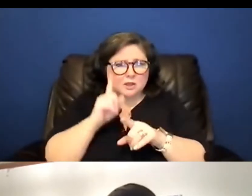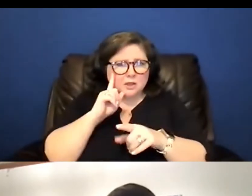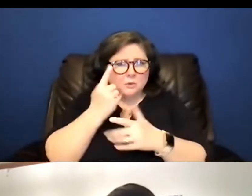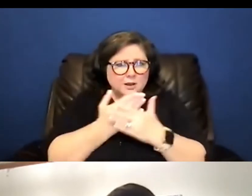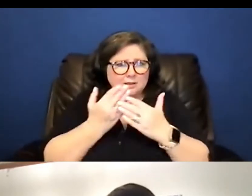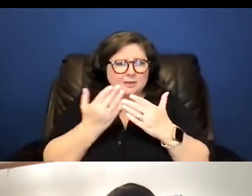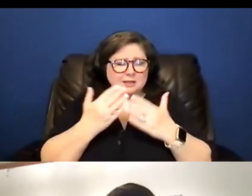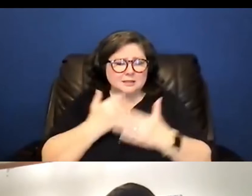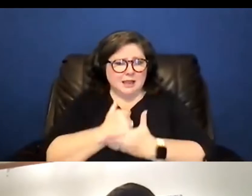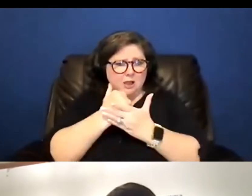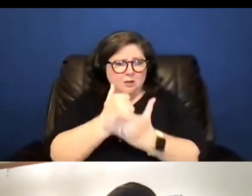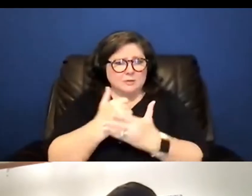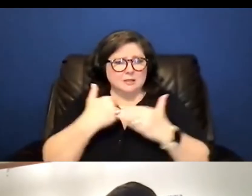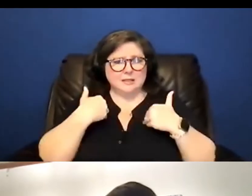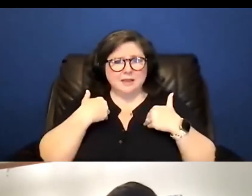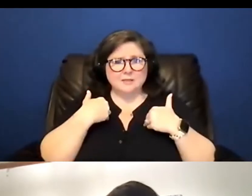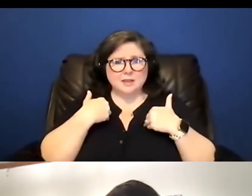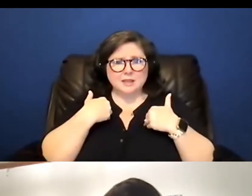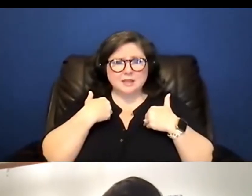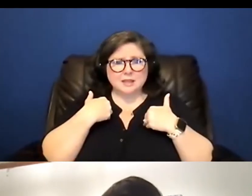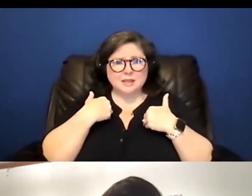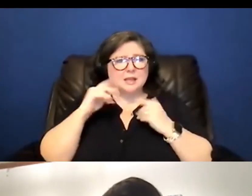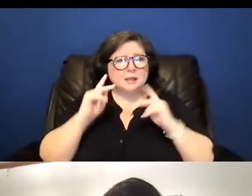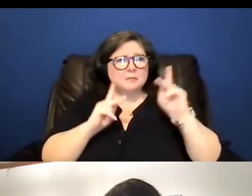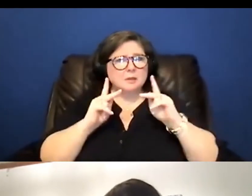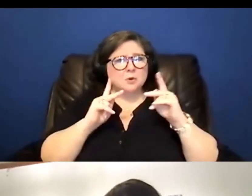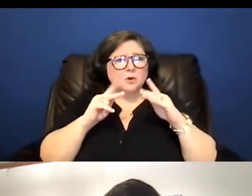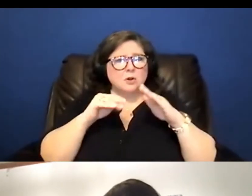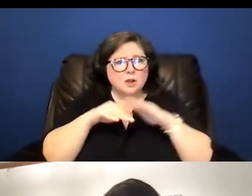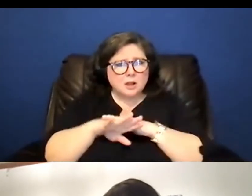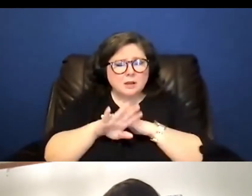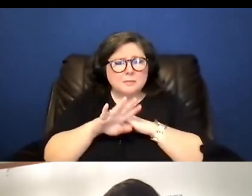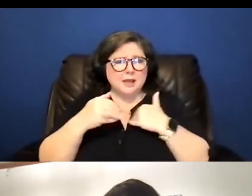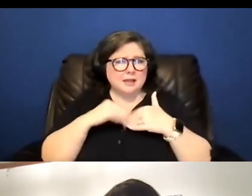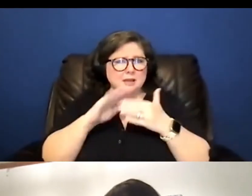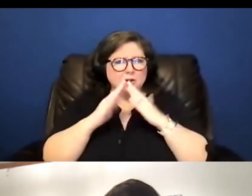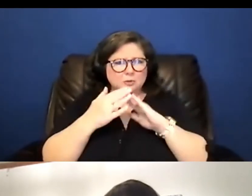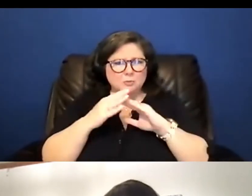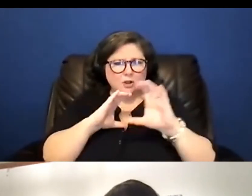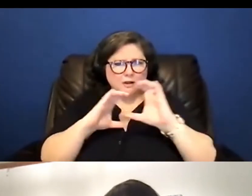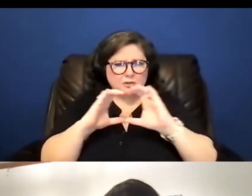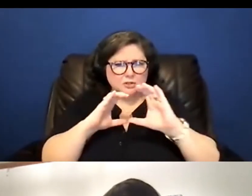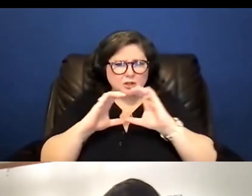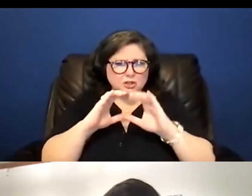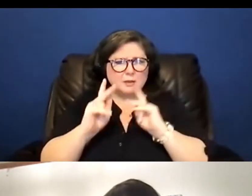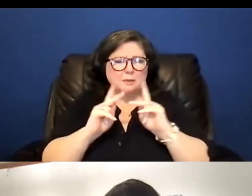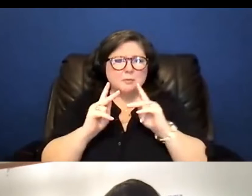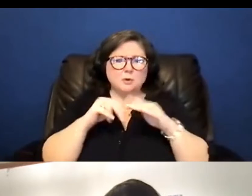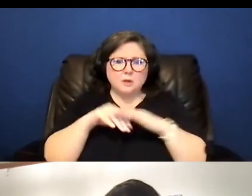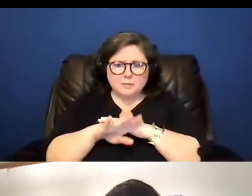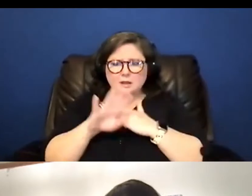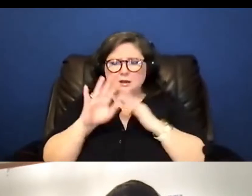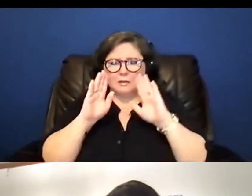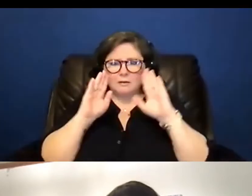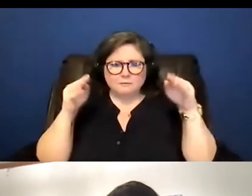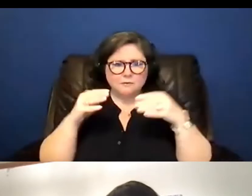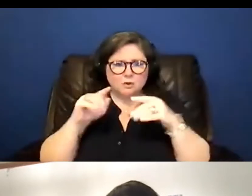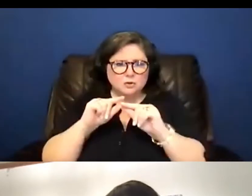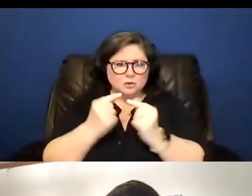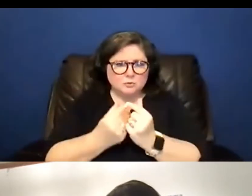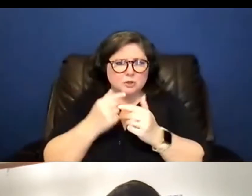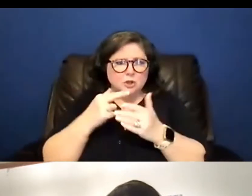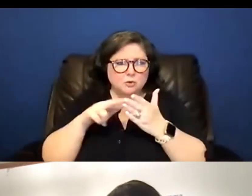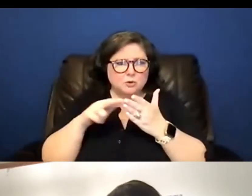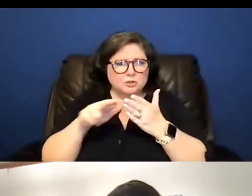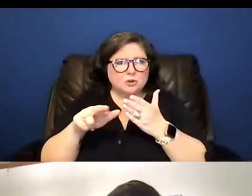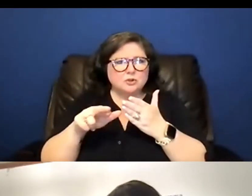is having these people come, and they have had community conversations where people come in on focus groups and the researchers come in